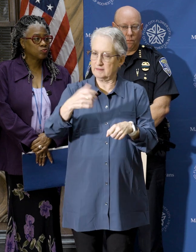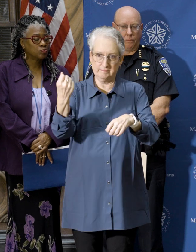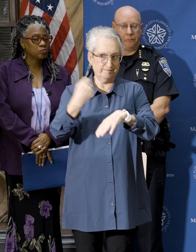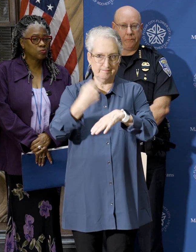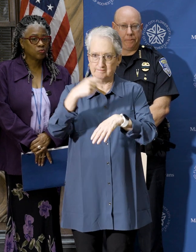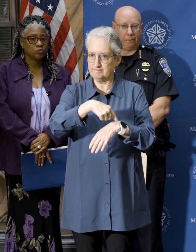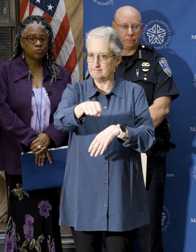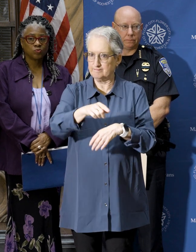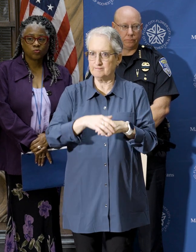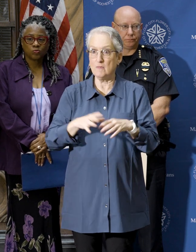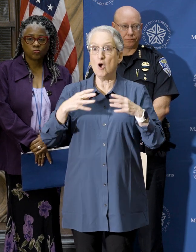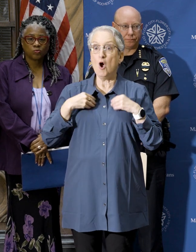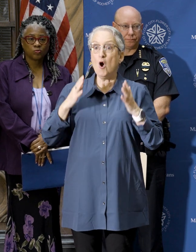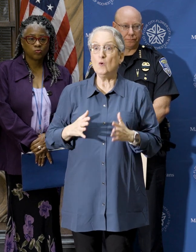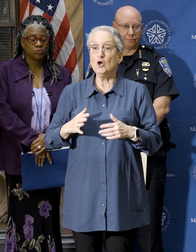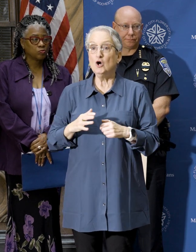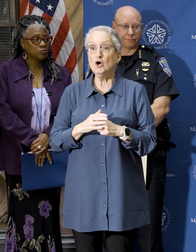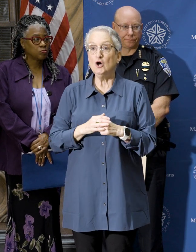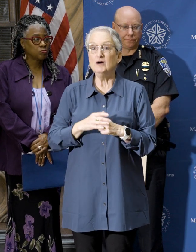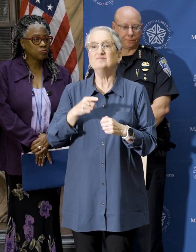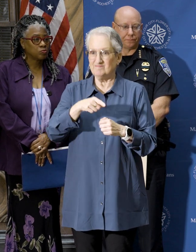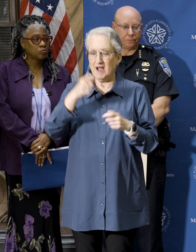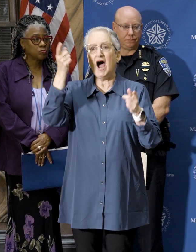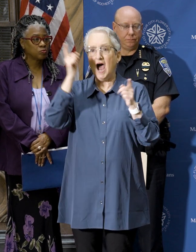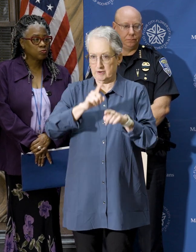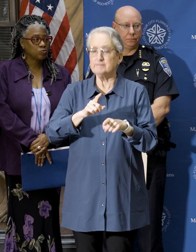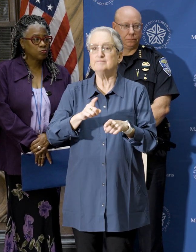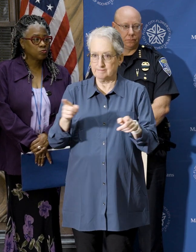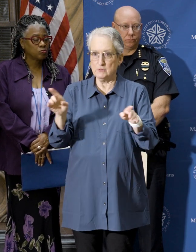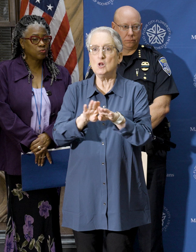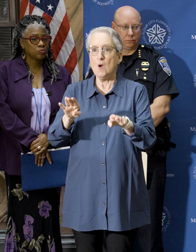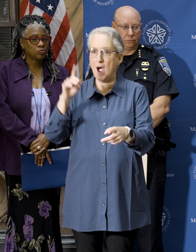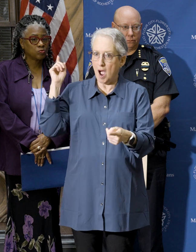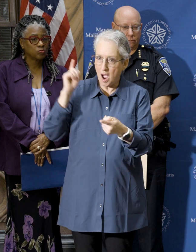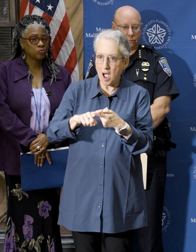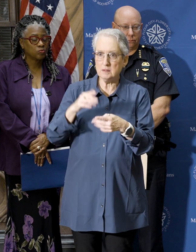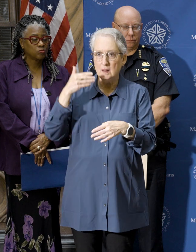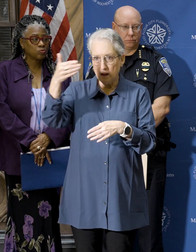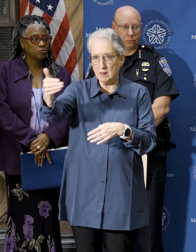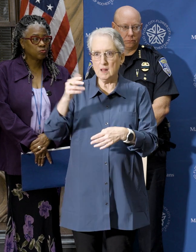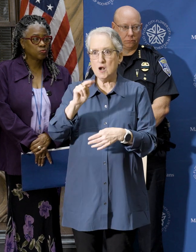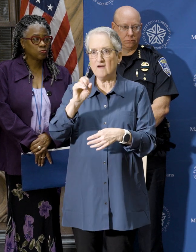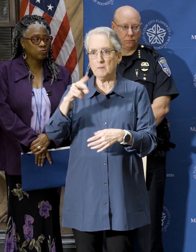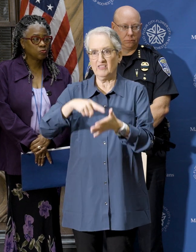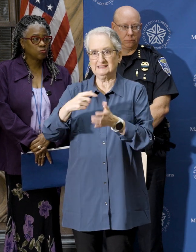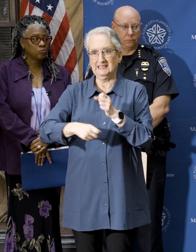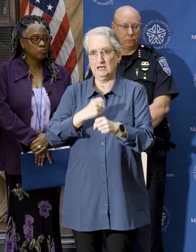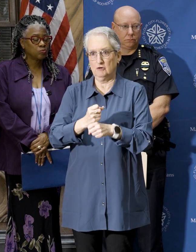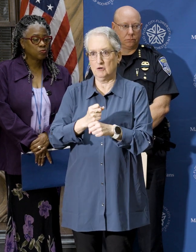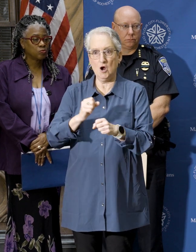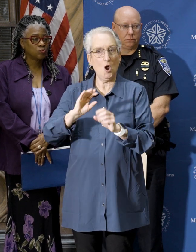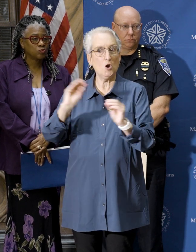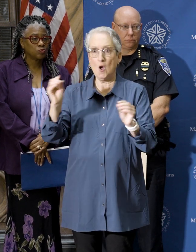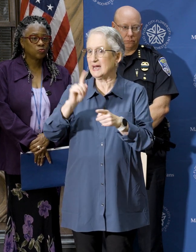agree that they would stay closed, at least until November of this year, to all on-premise service. Nobody's to be in the parking lot.